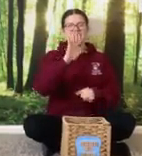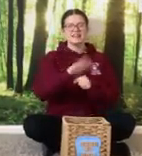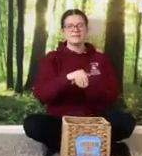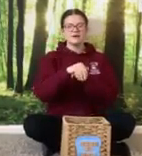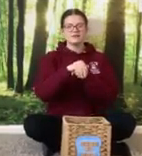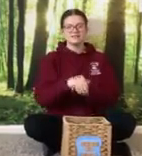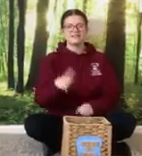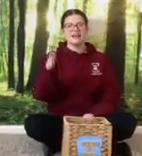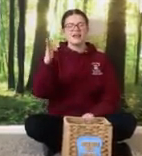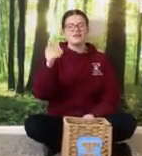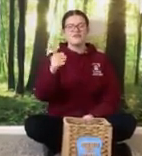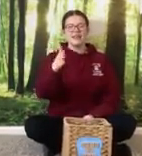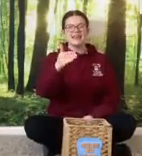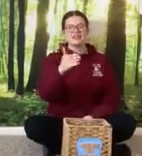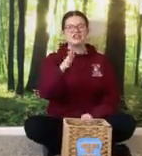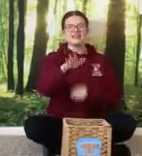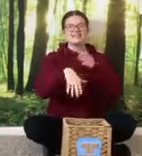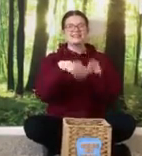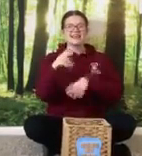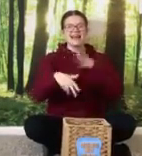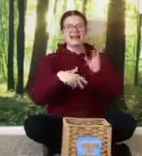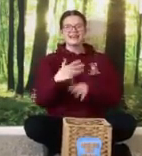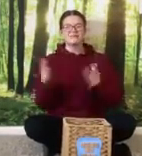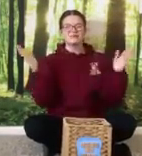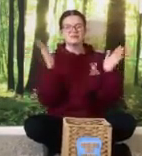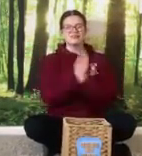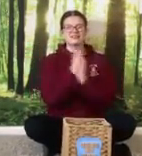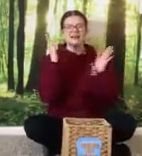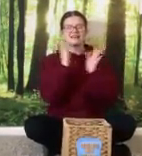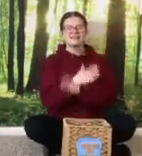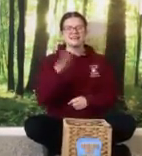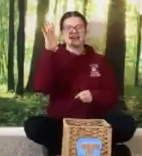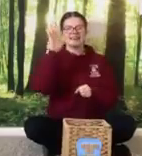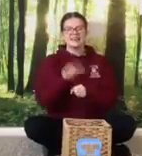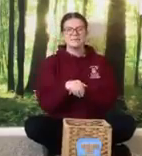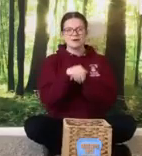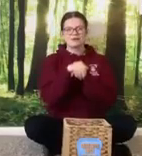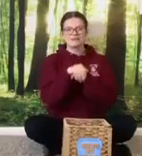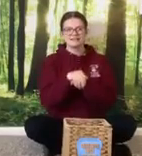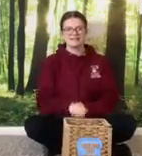the box. The fish is the animal that's hiding in the box.